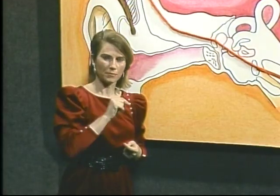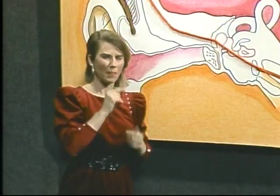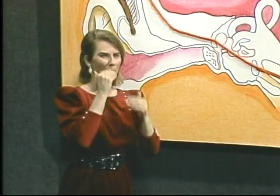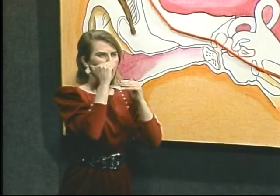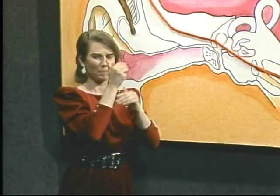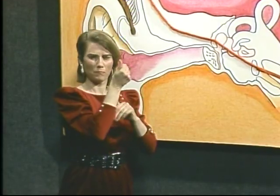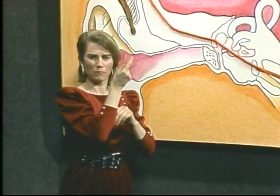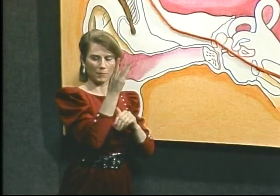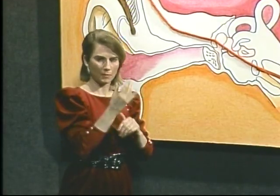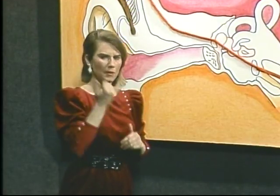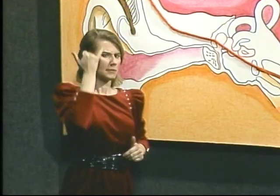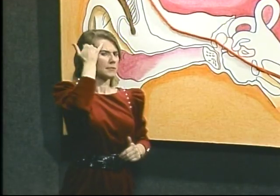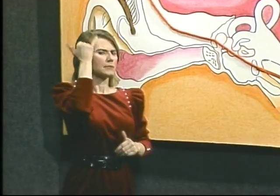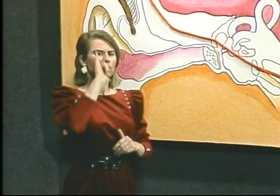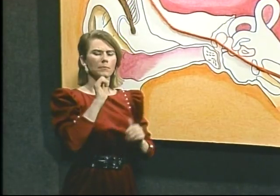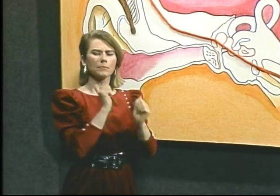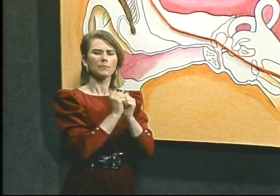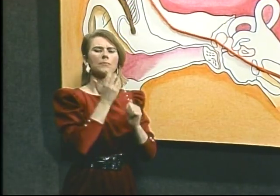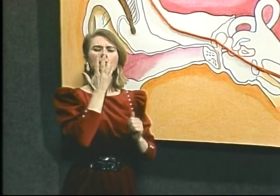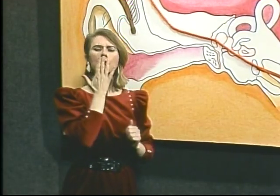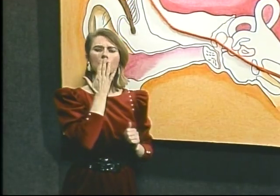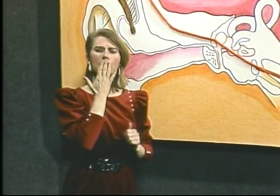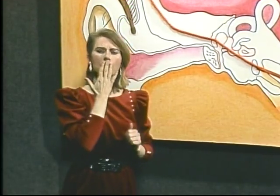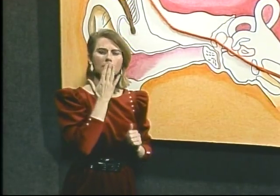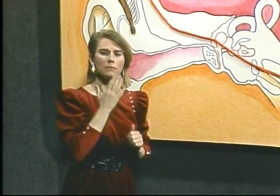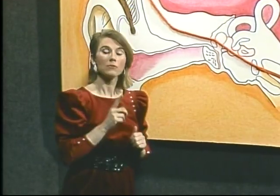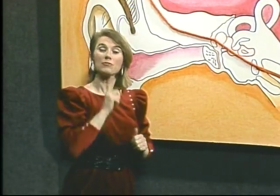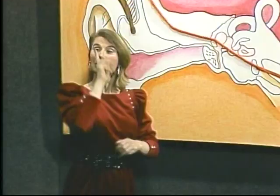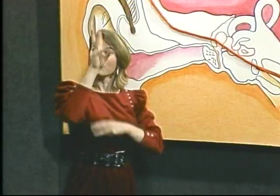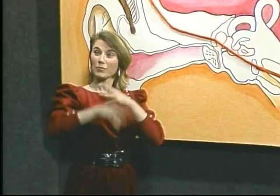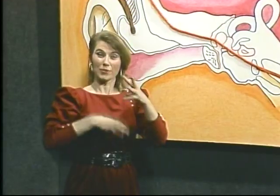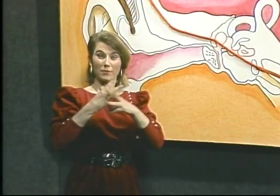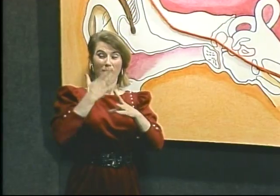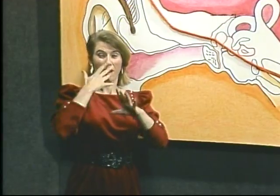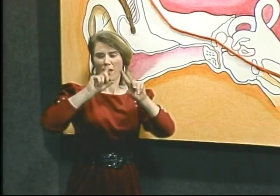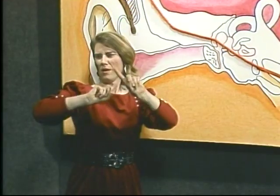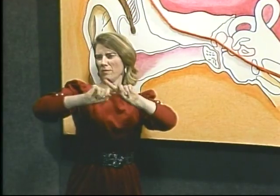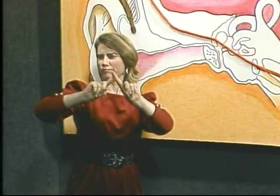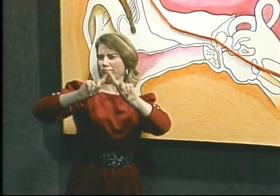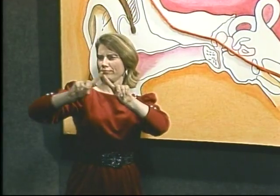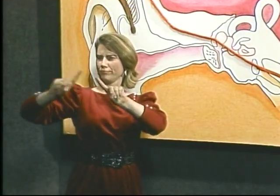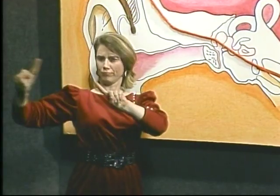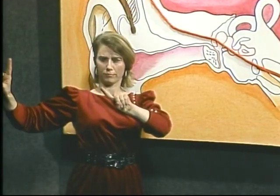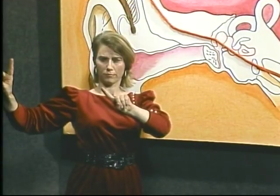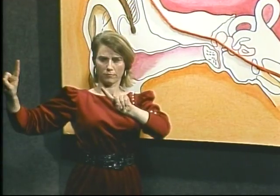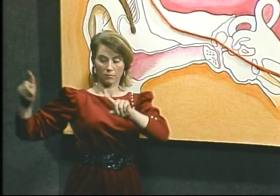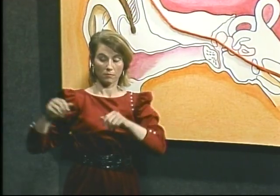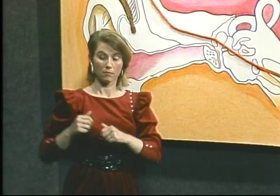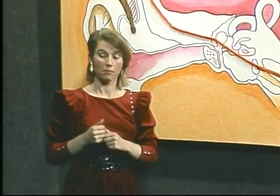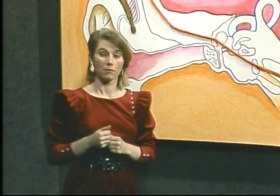into what would be a false or artificial type of frequency. Just as in the world we have different